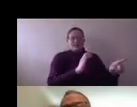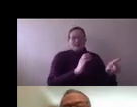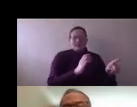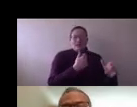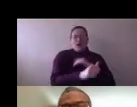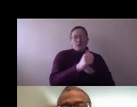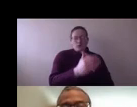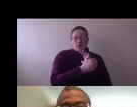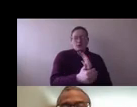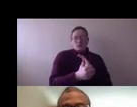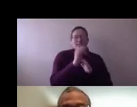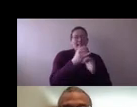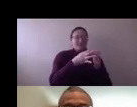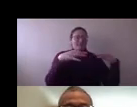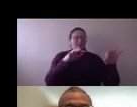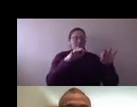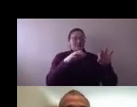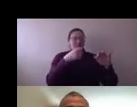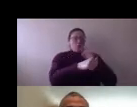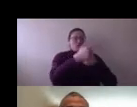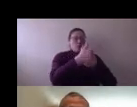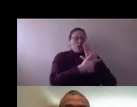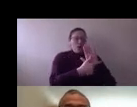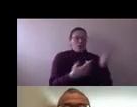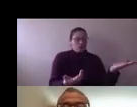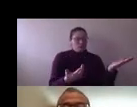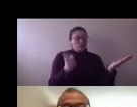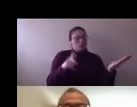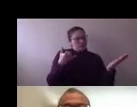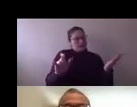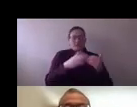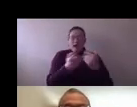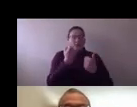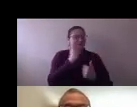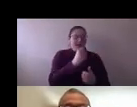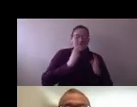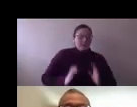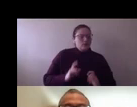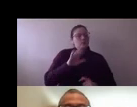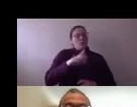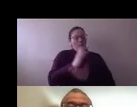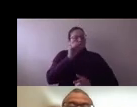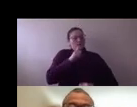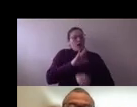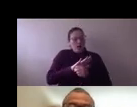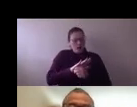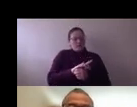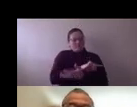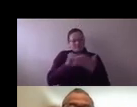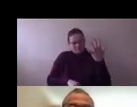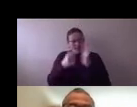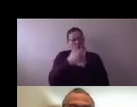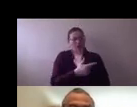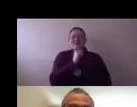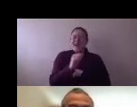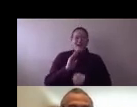as specified the US laws, right? So we should, our rights should be guaranteed by those laws, not by